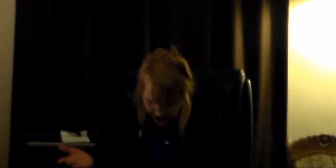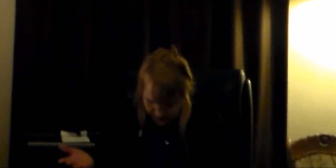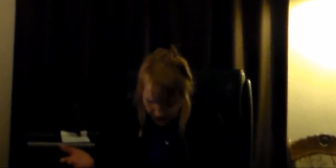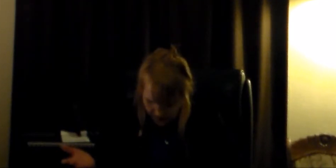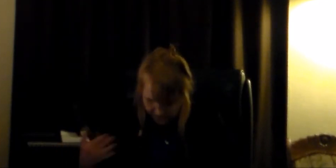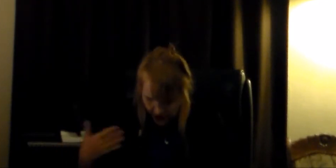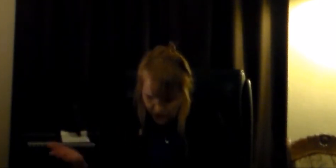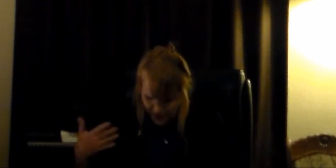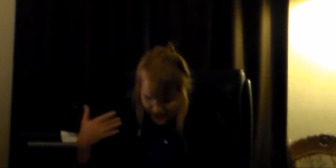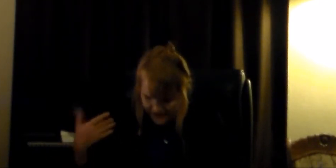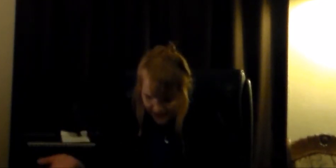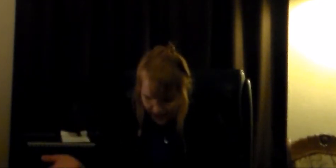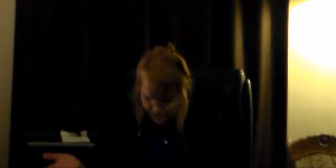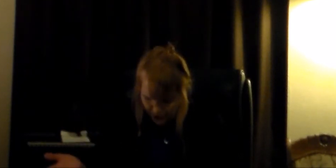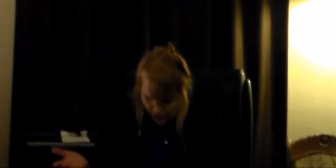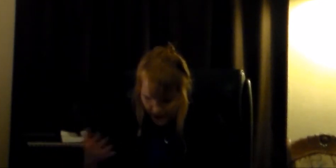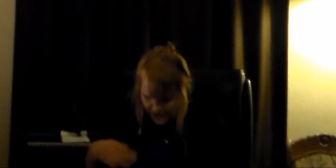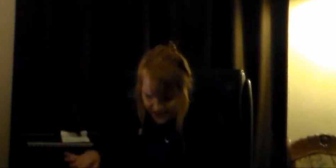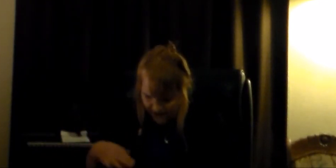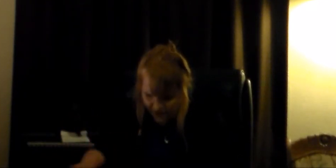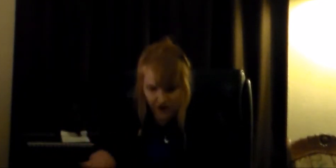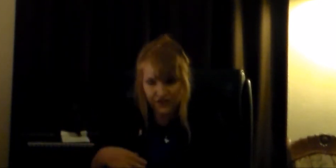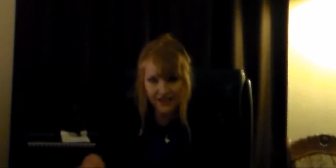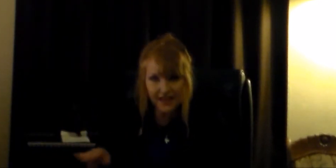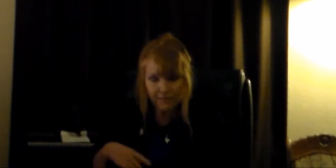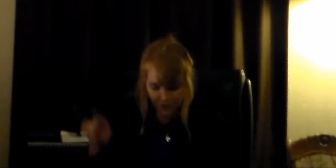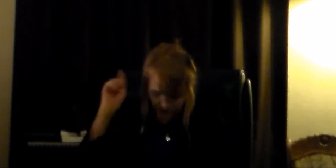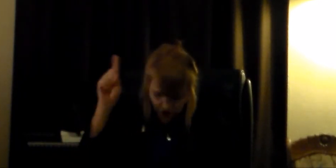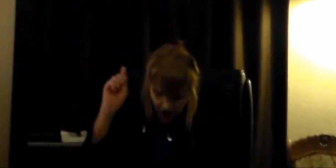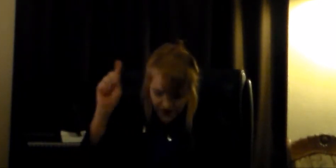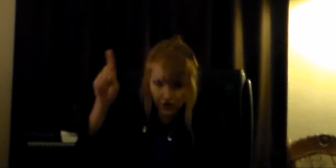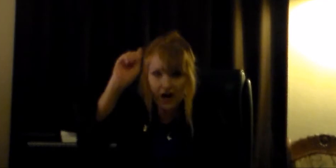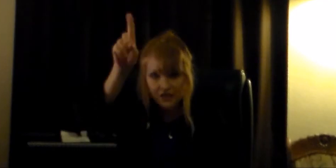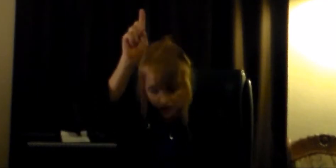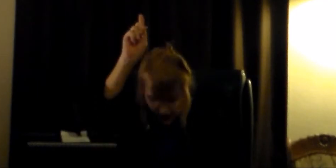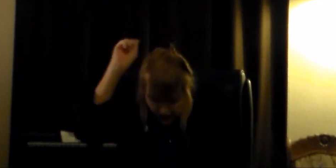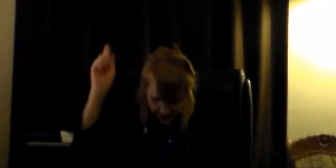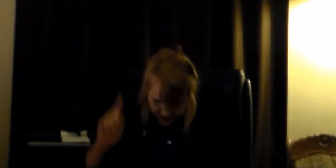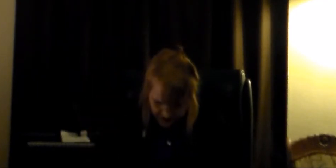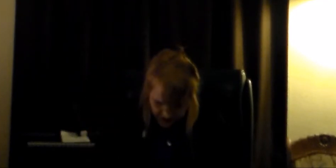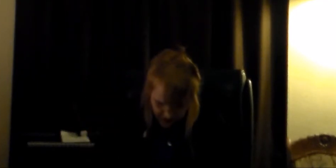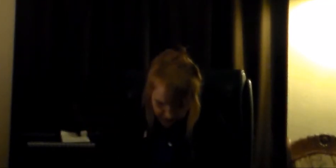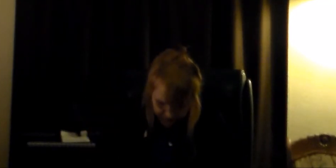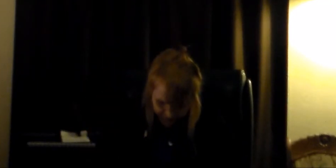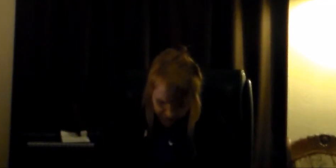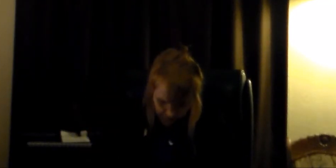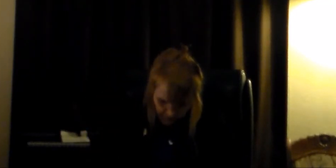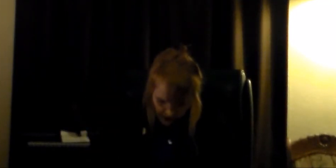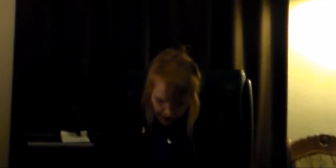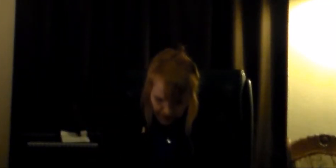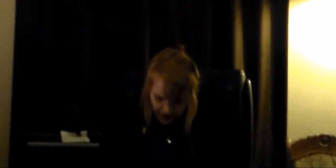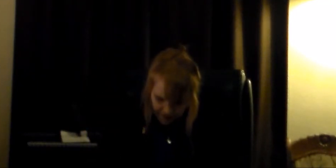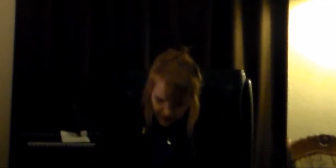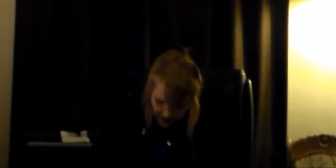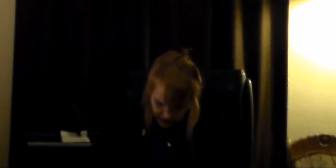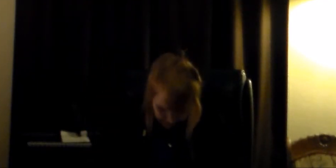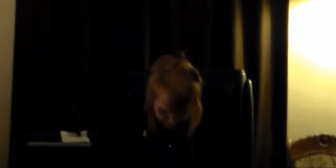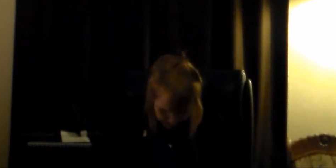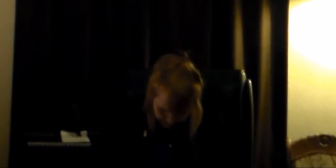saved. Follow my example, as I follow the example of Christ. Amen, amen.